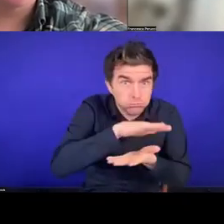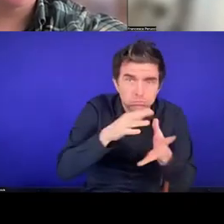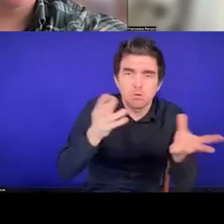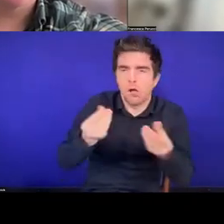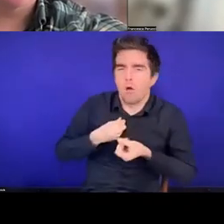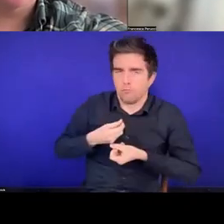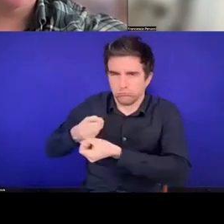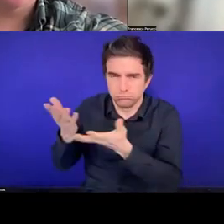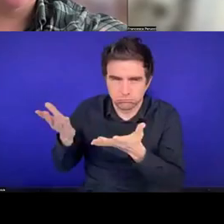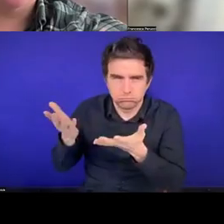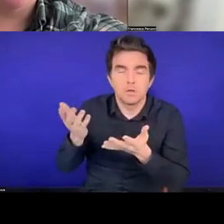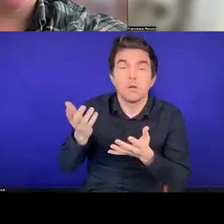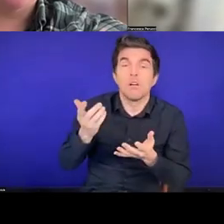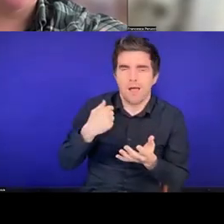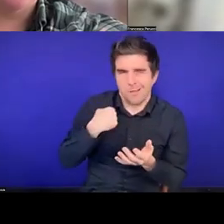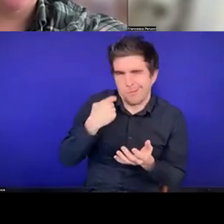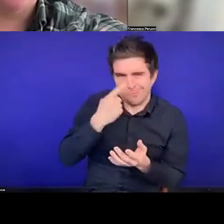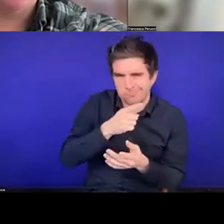So stay tuned.